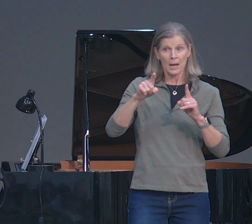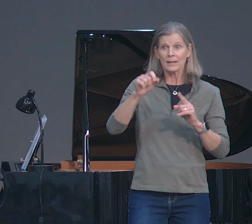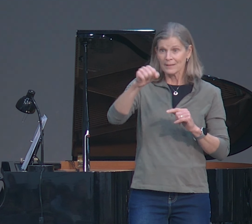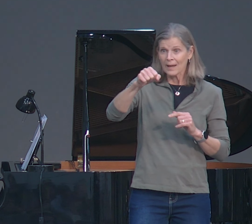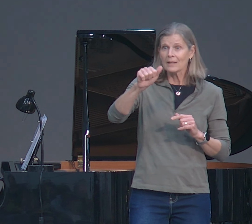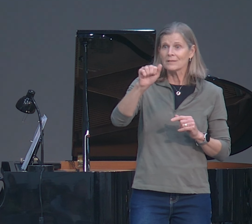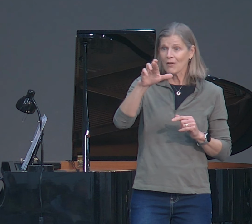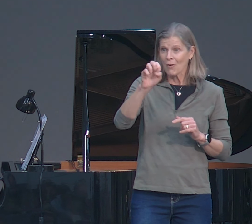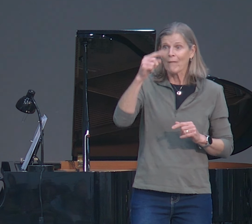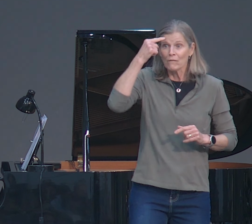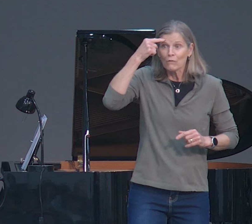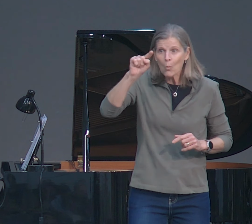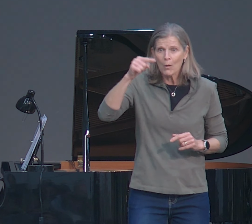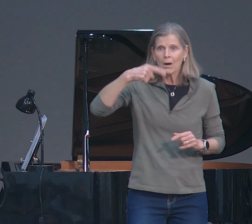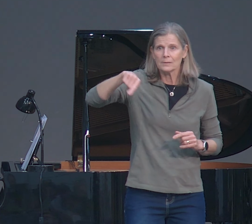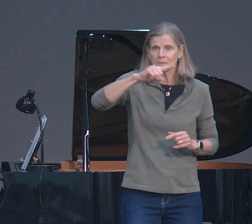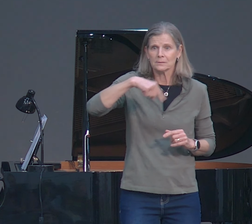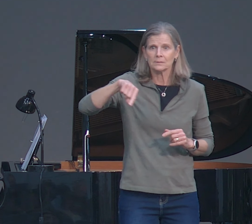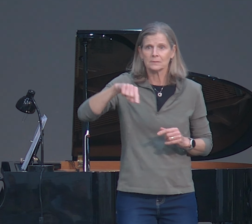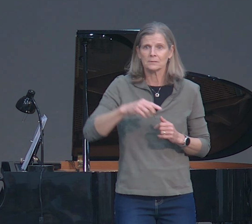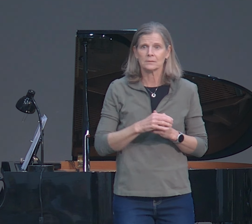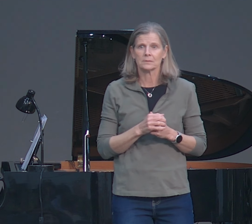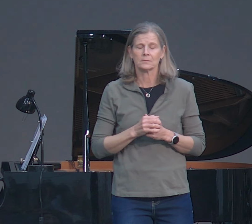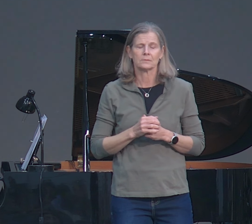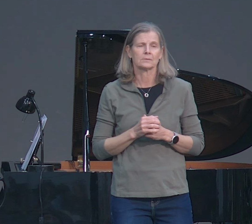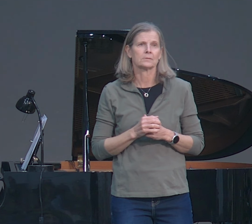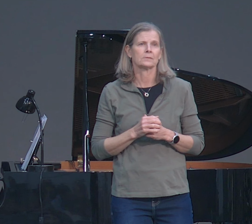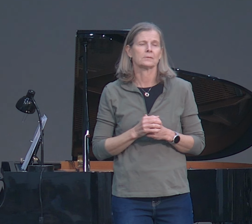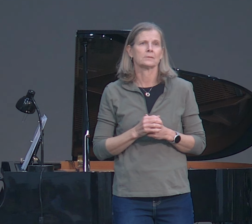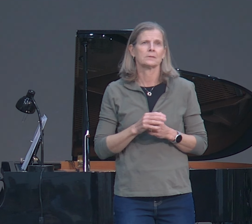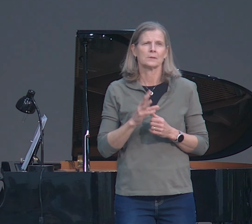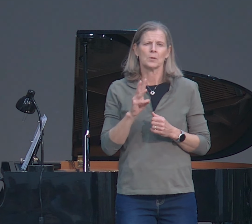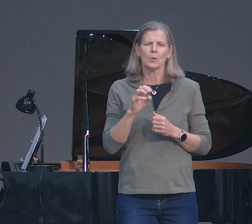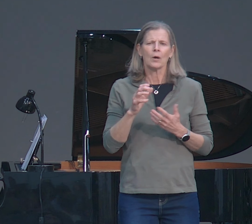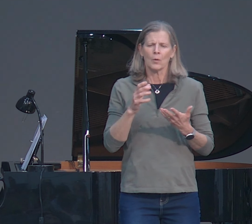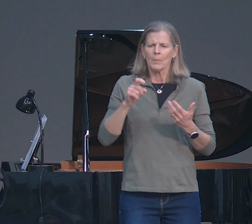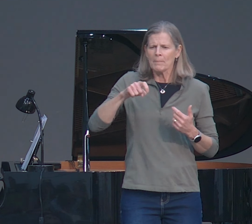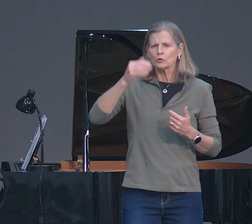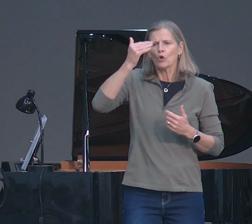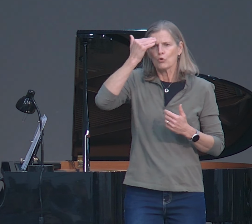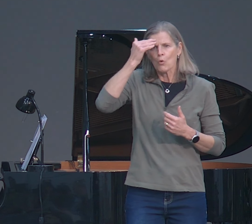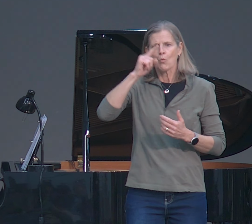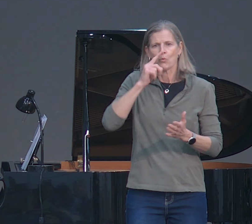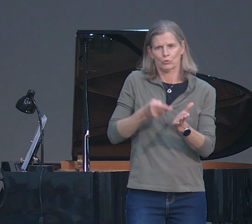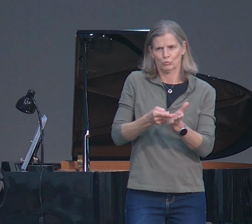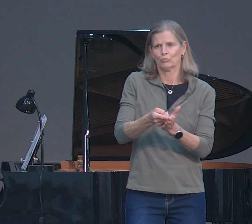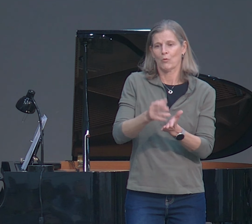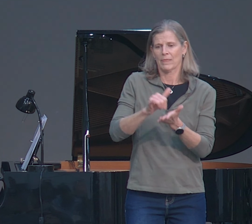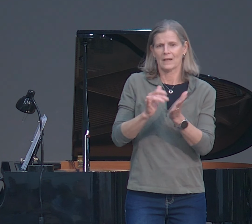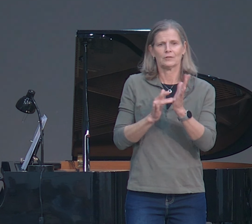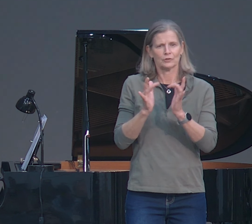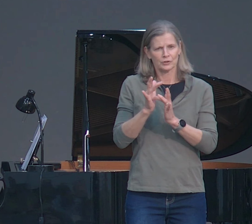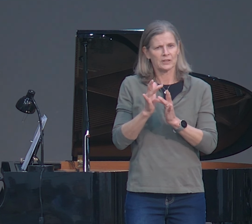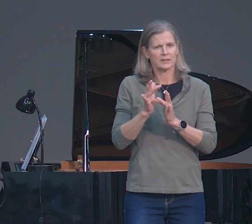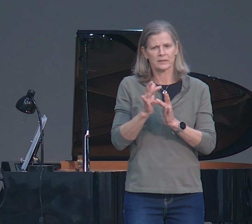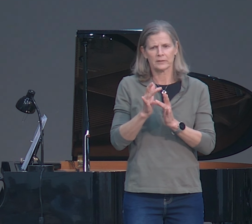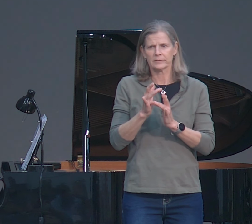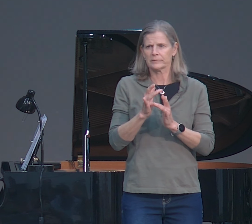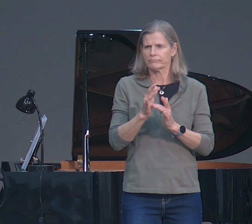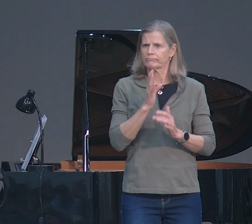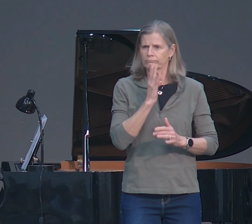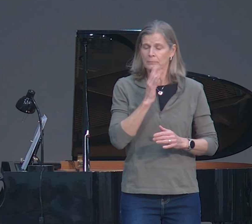are for us. We must know the truths that Jesus is declaring,